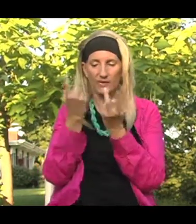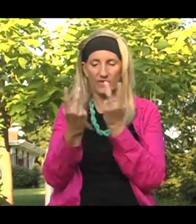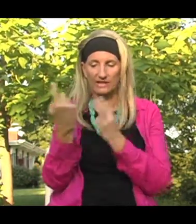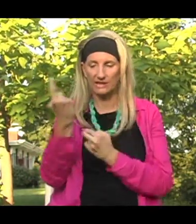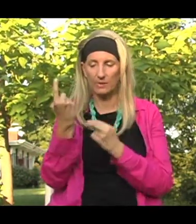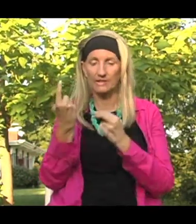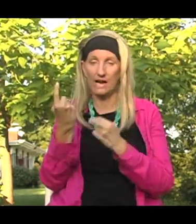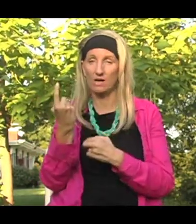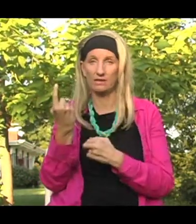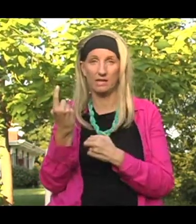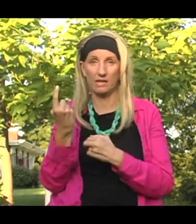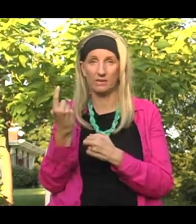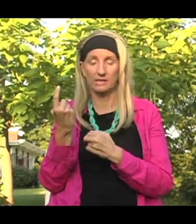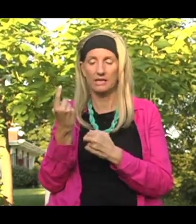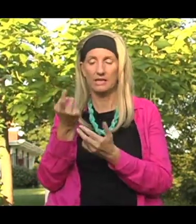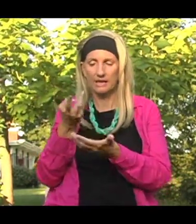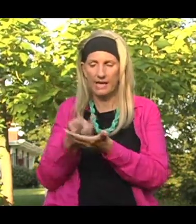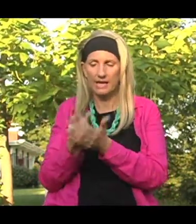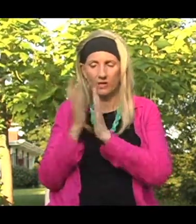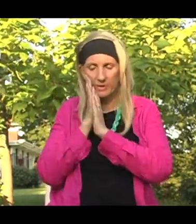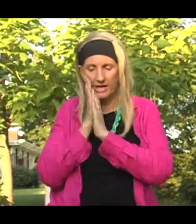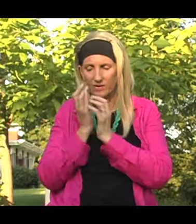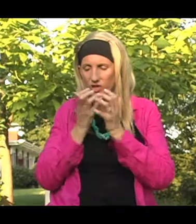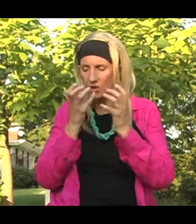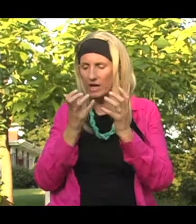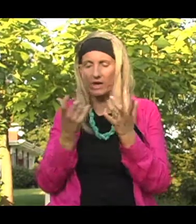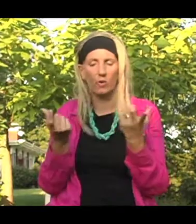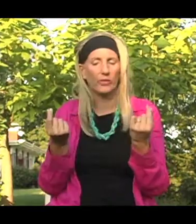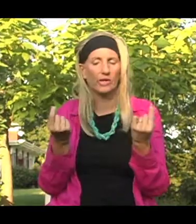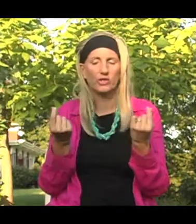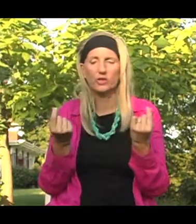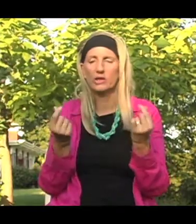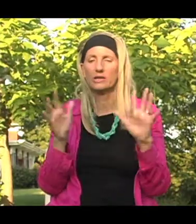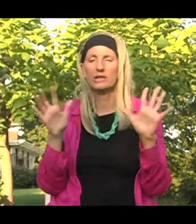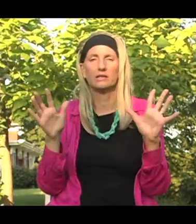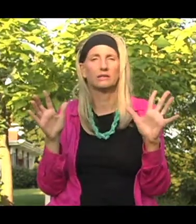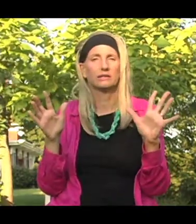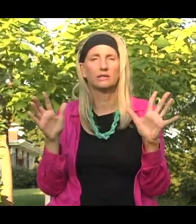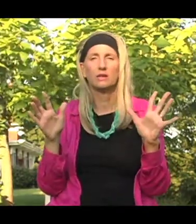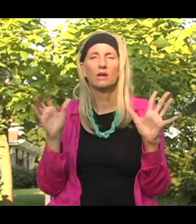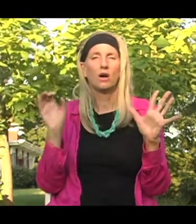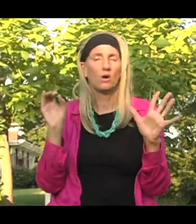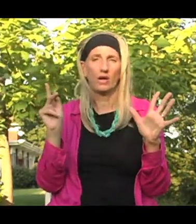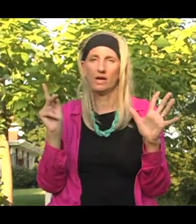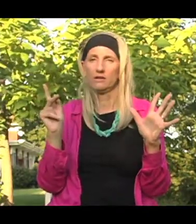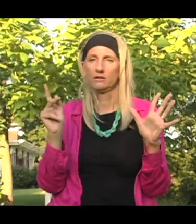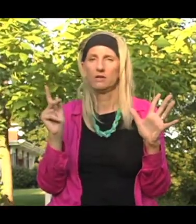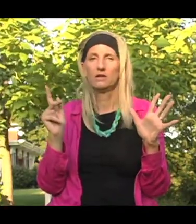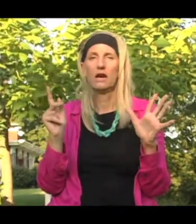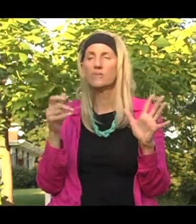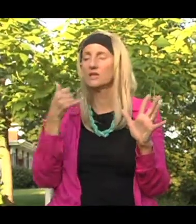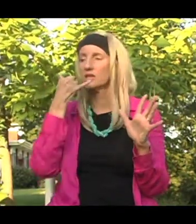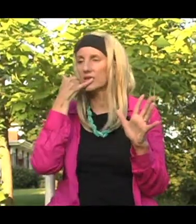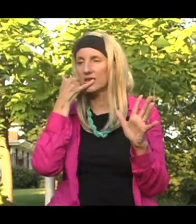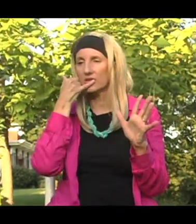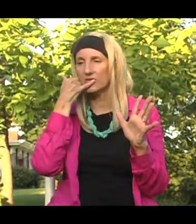visiting someone's house, and I was laying on the bed, and I was just crying out, what do I do? And I thought, okay, I'm just going to get the